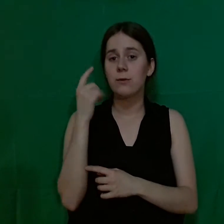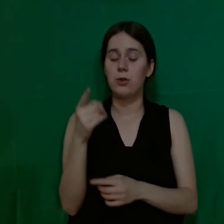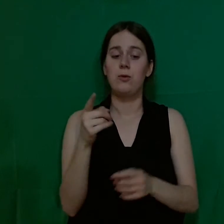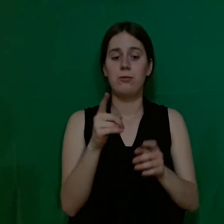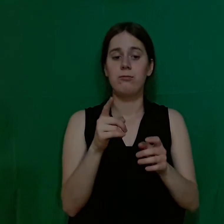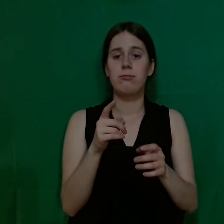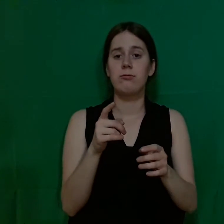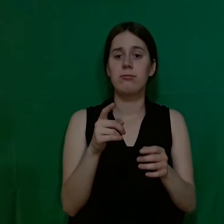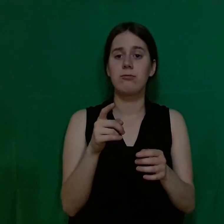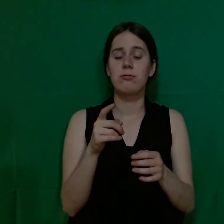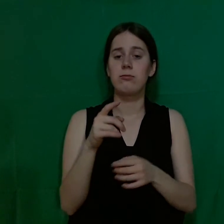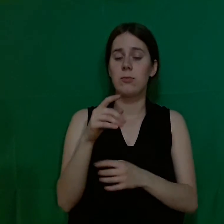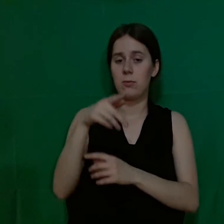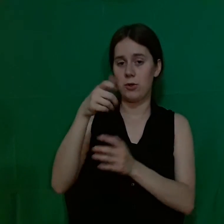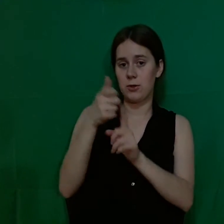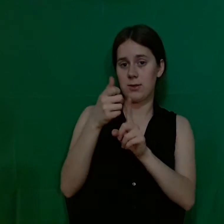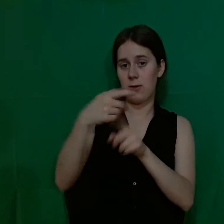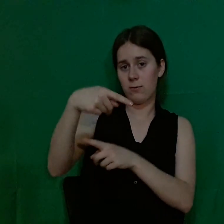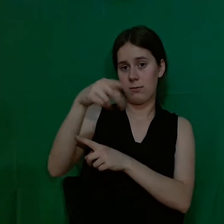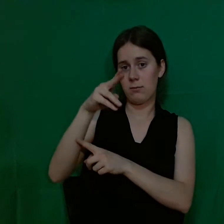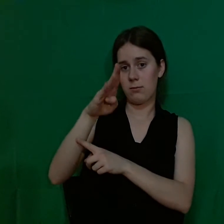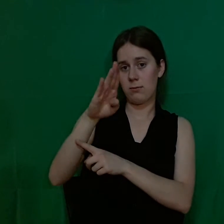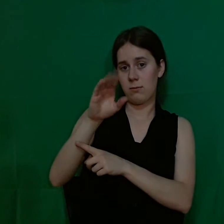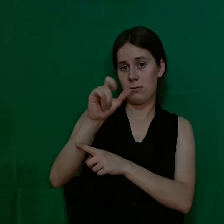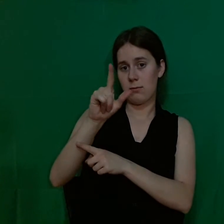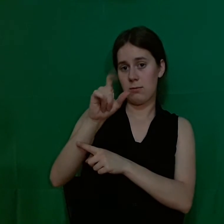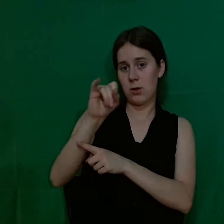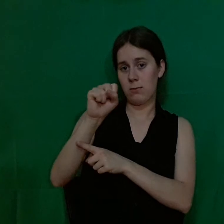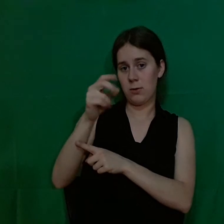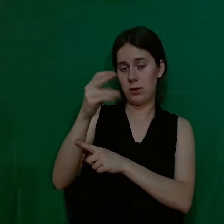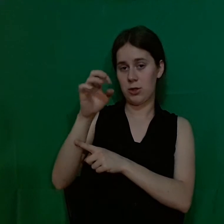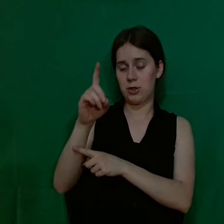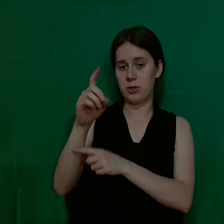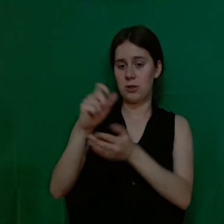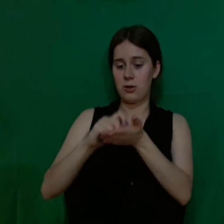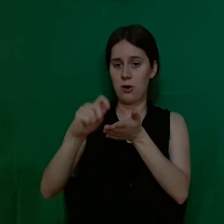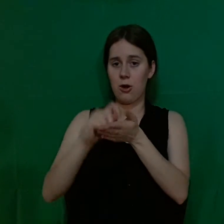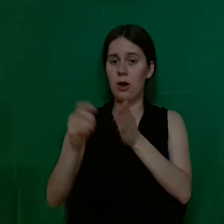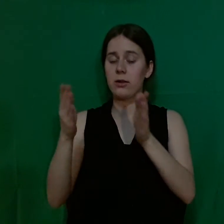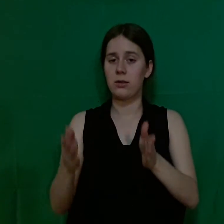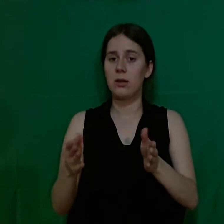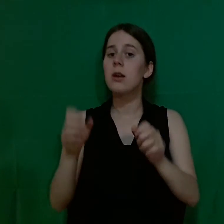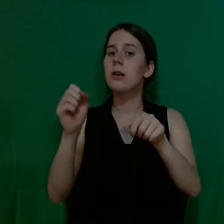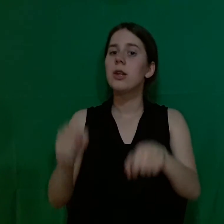if you're a published author. Those are things that you could absolutely include. If